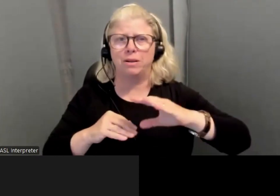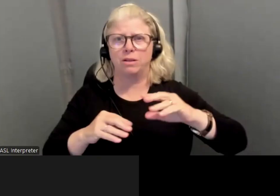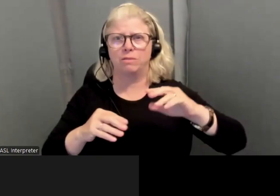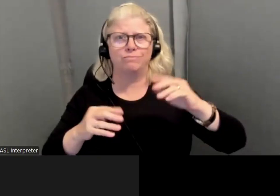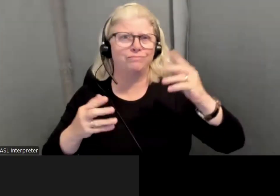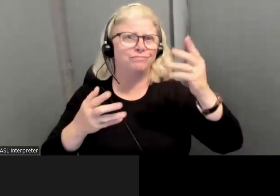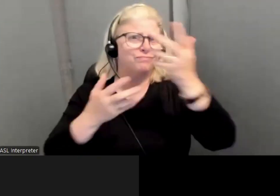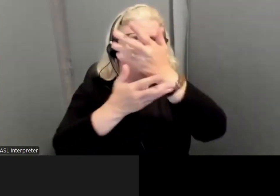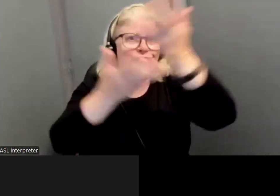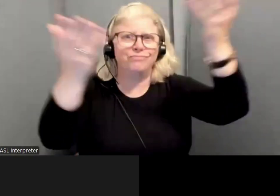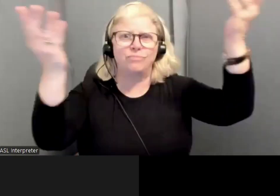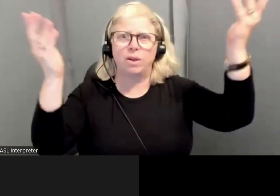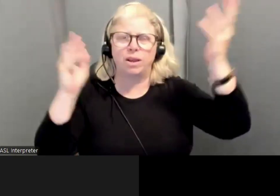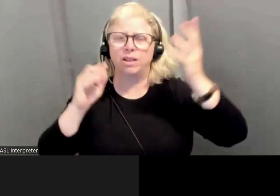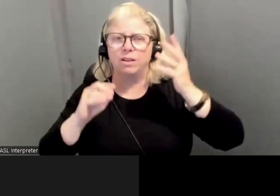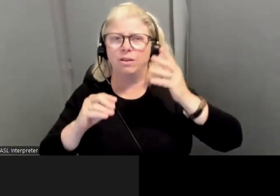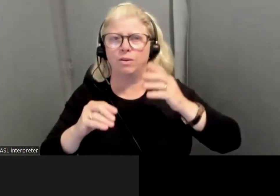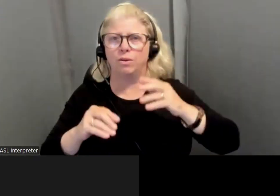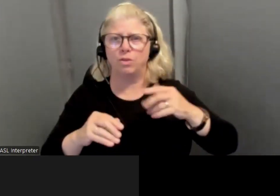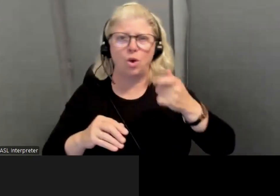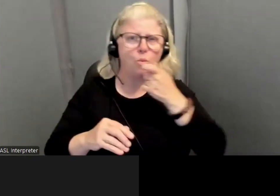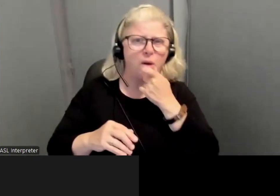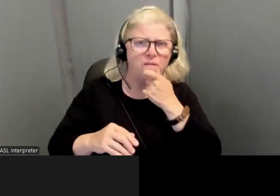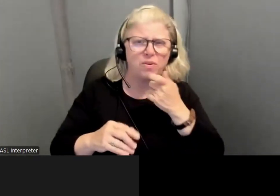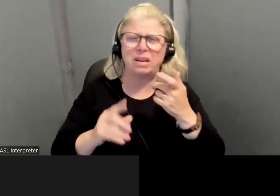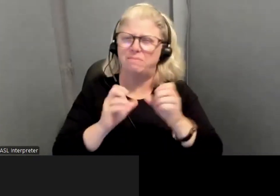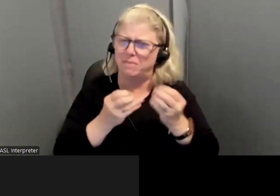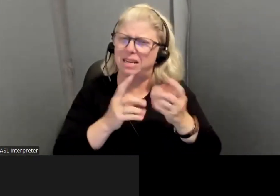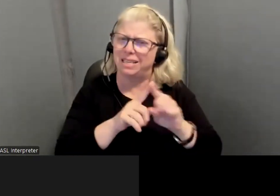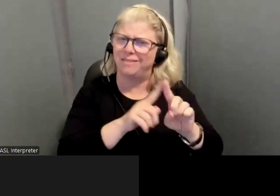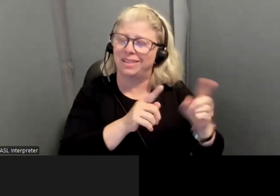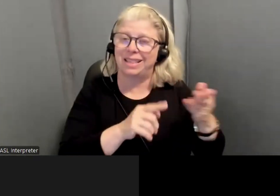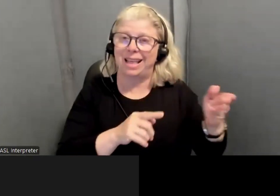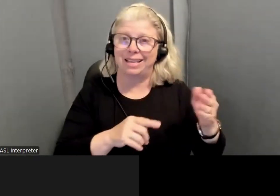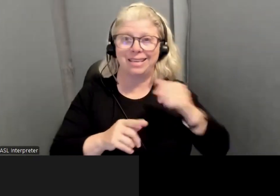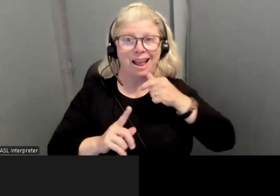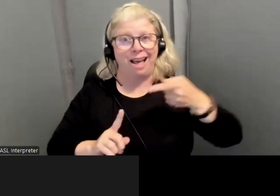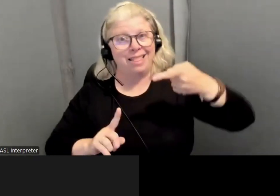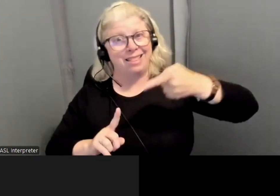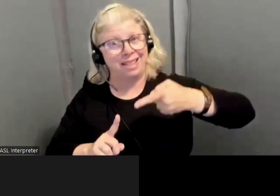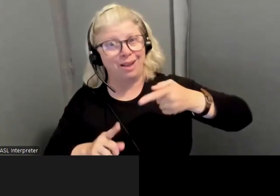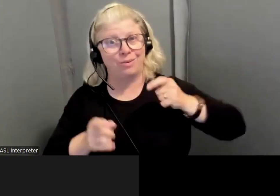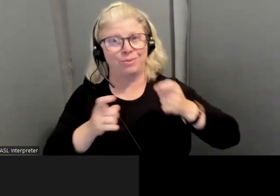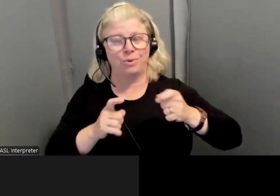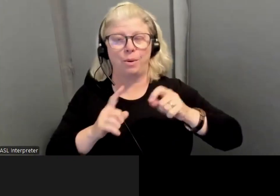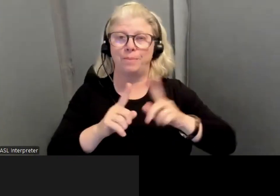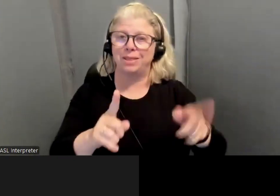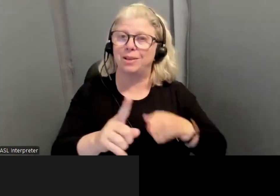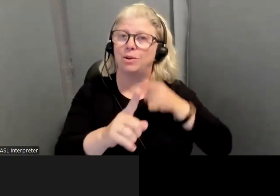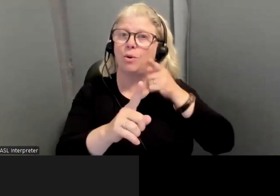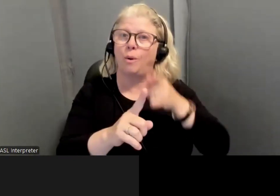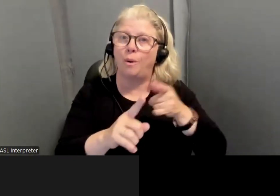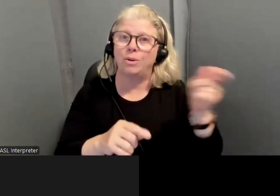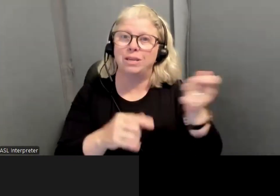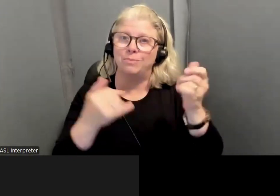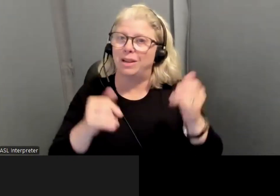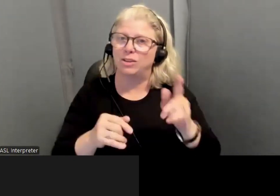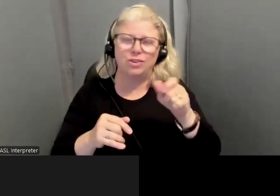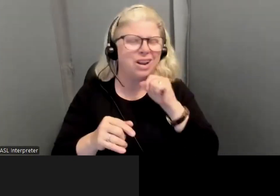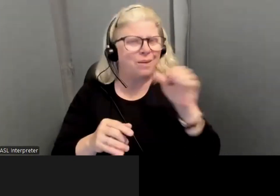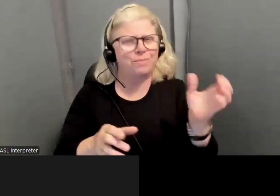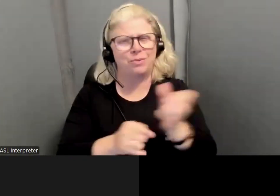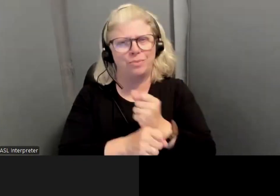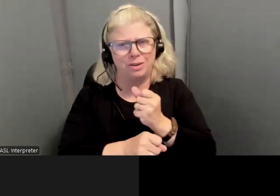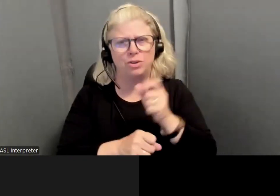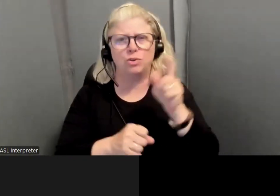weather, the referee, all sorts of other stuff that it's not under their control. The goal of the tennis player should not be to win; it